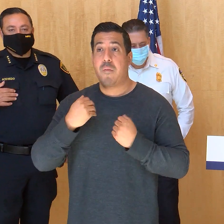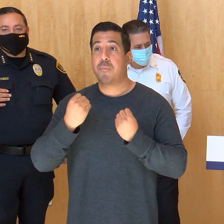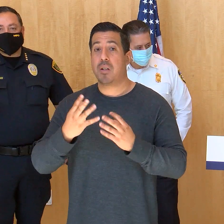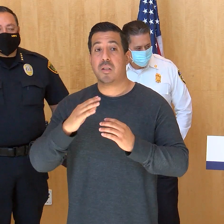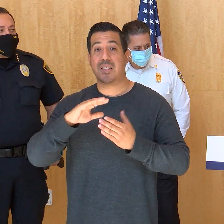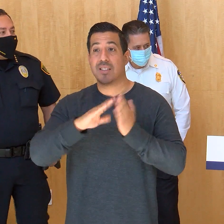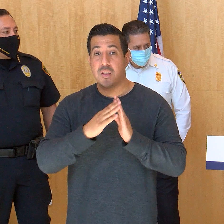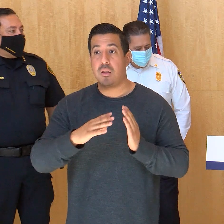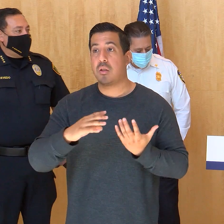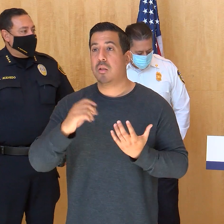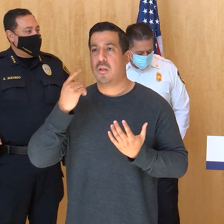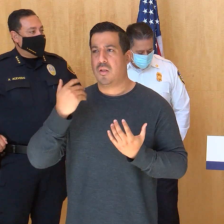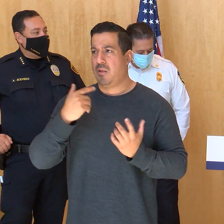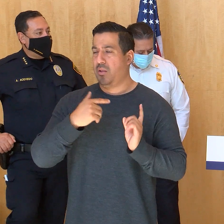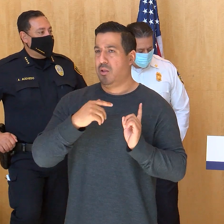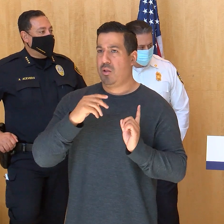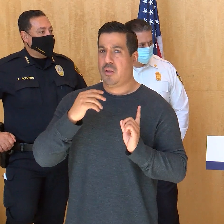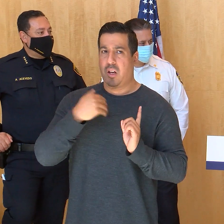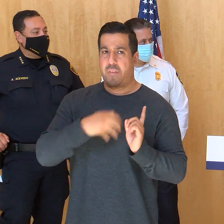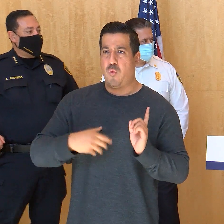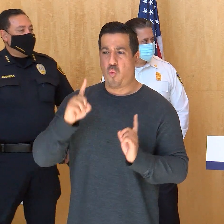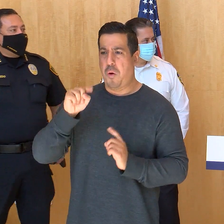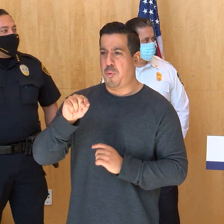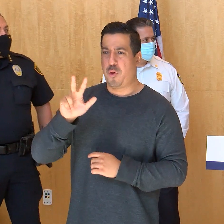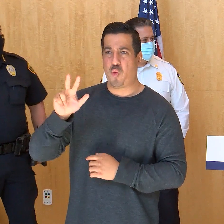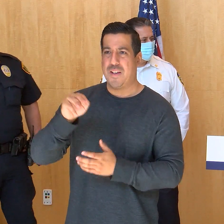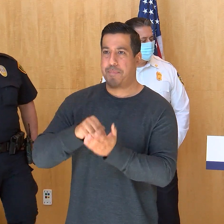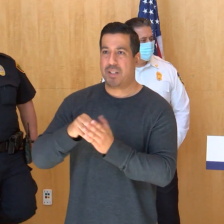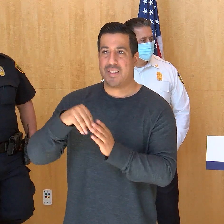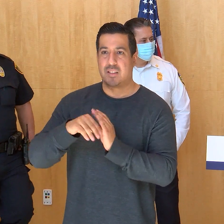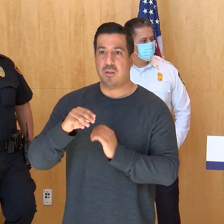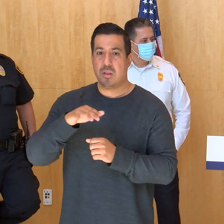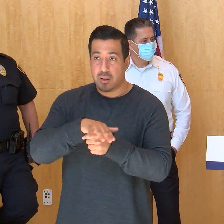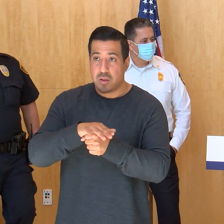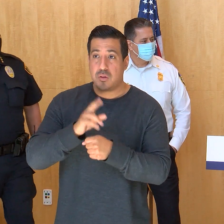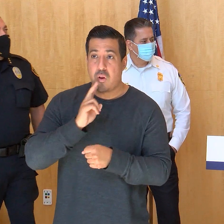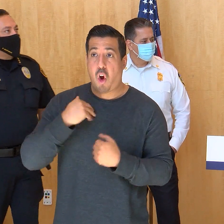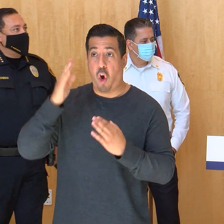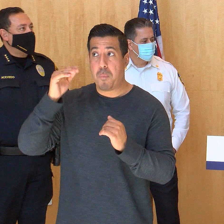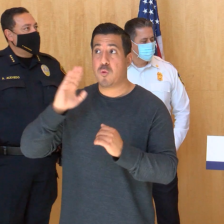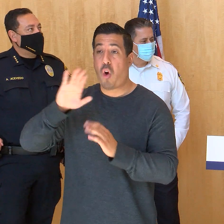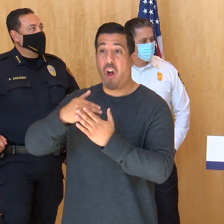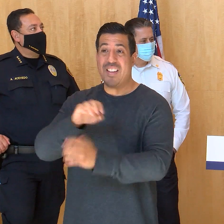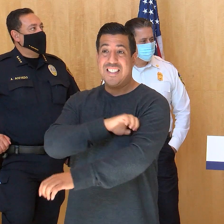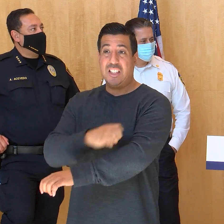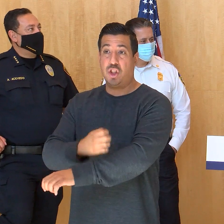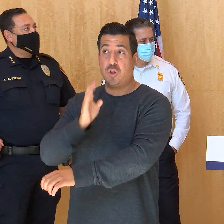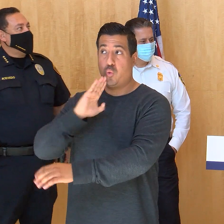many people here, the mayor has 1.3 million out or in the county or in the city, I'm hoping that they will direct that